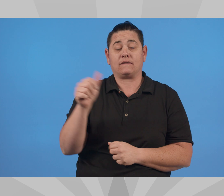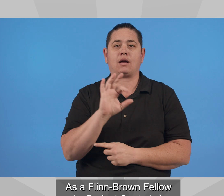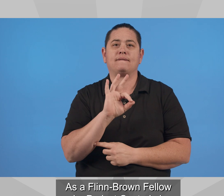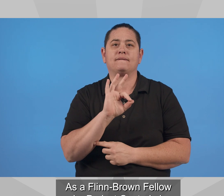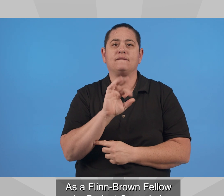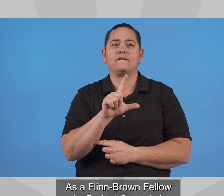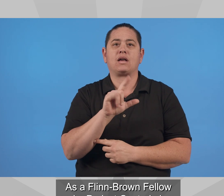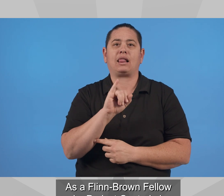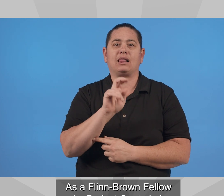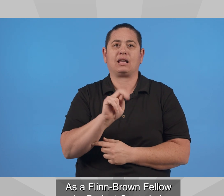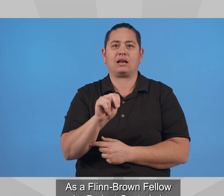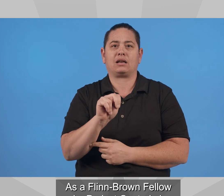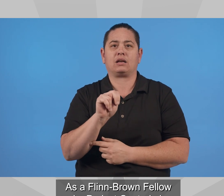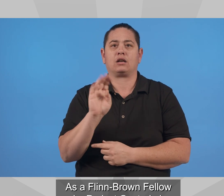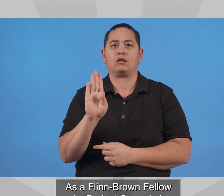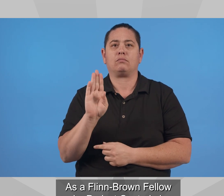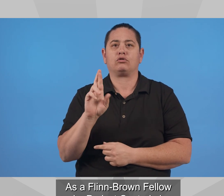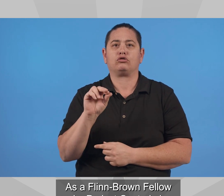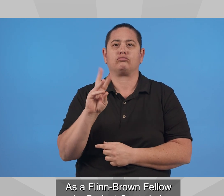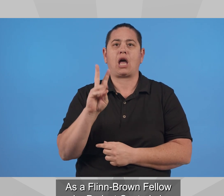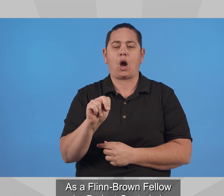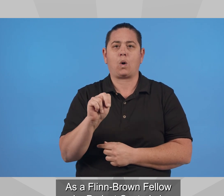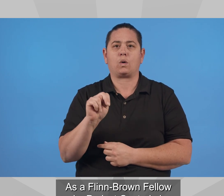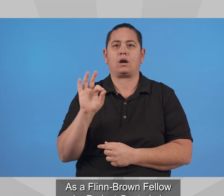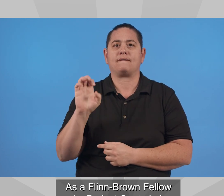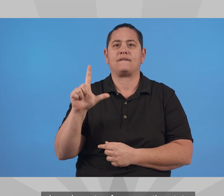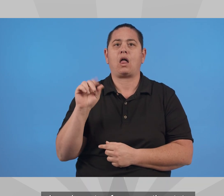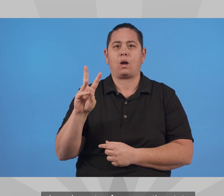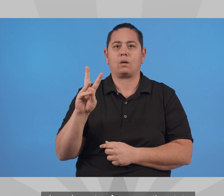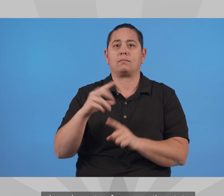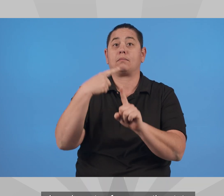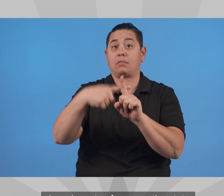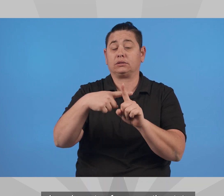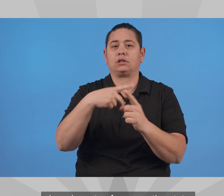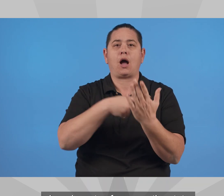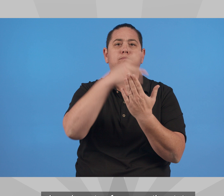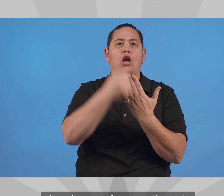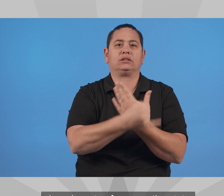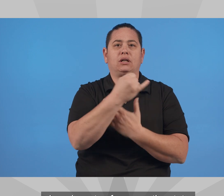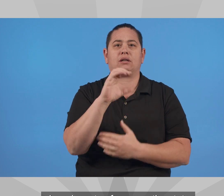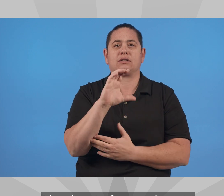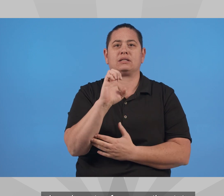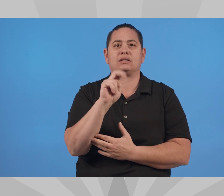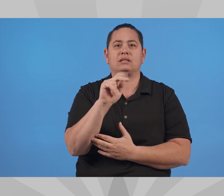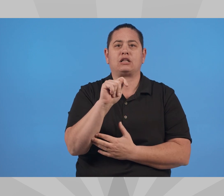As a Finn Brown Fellow and a Project Central alum, she advocates for our entire state.